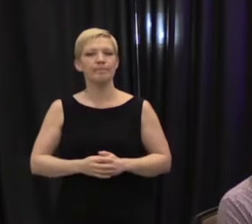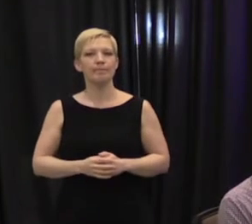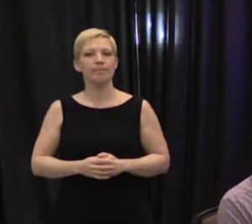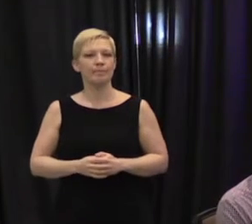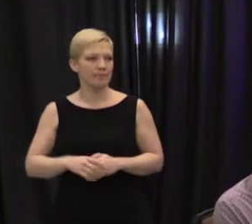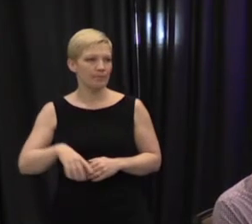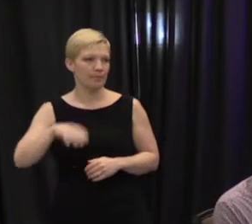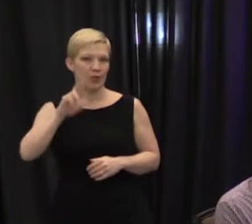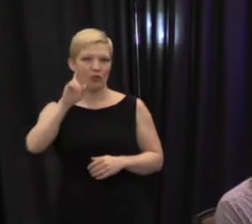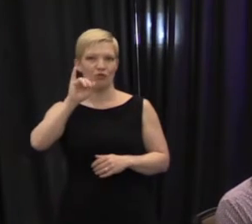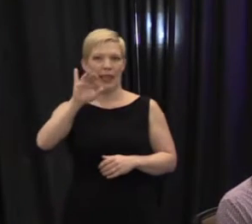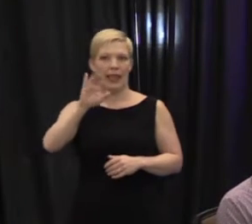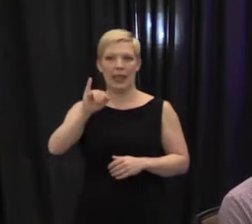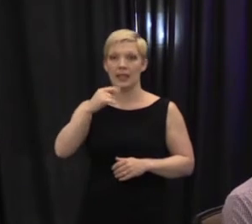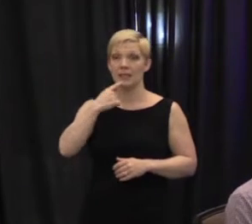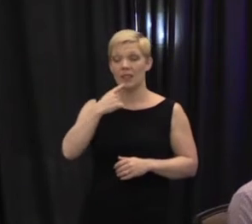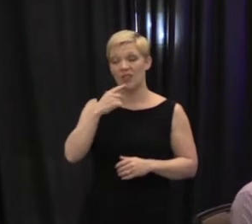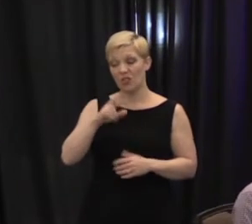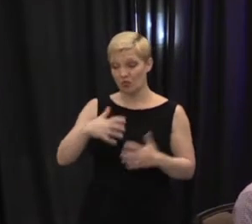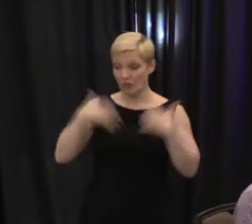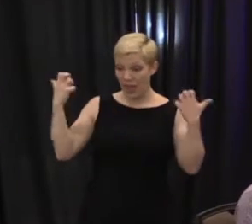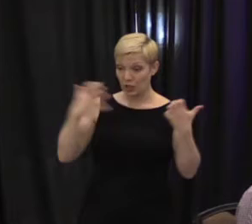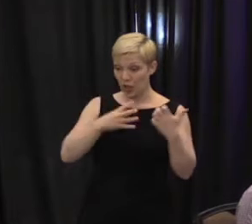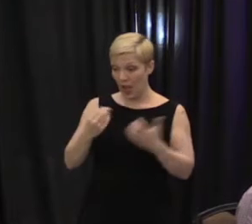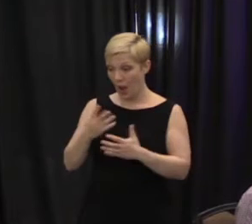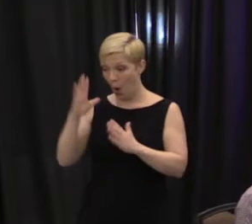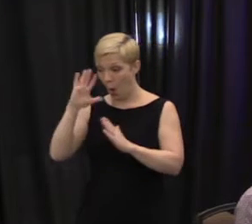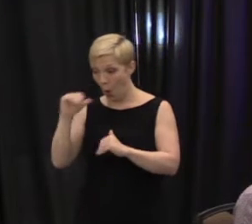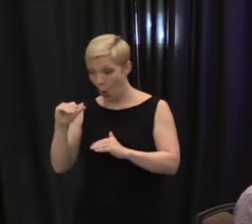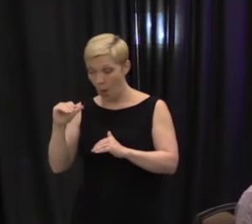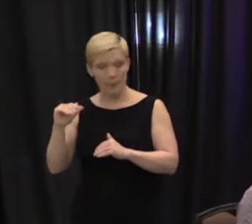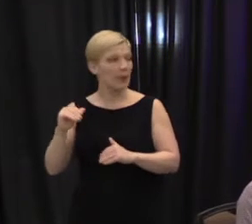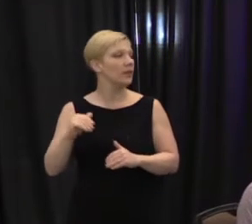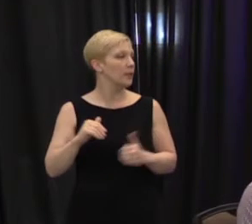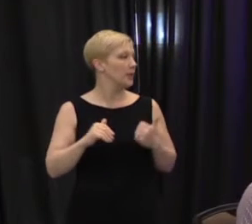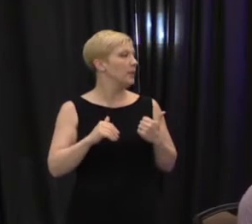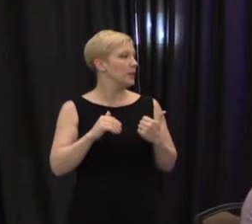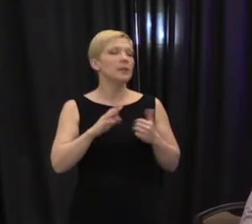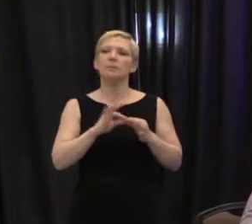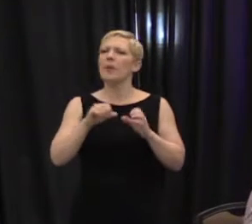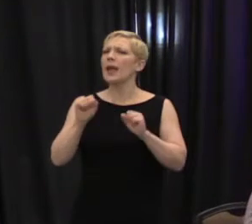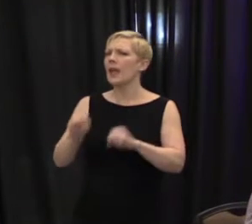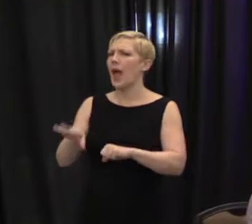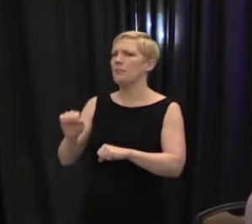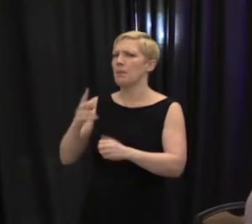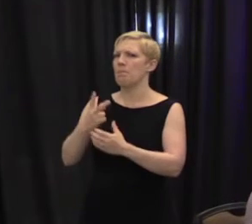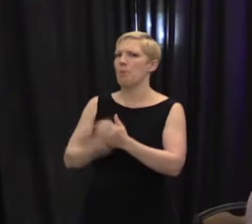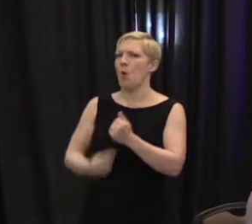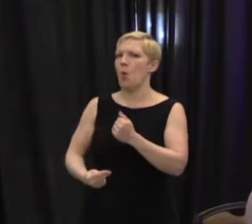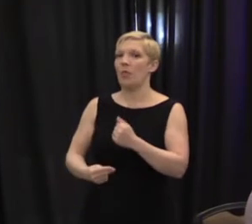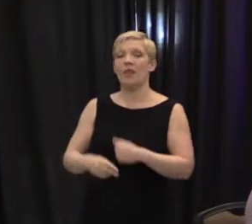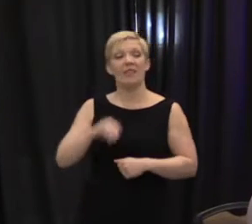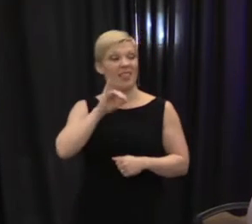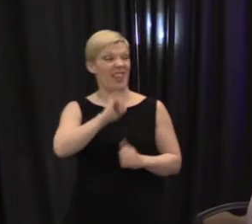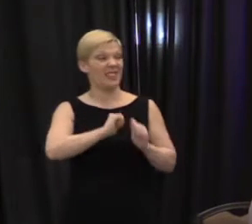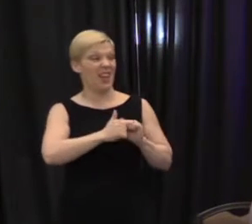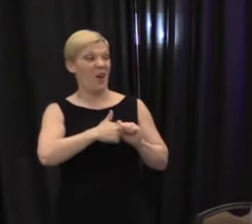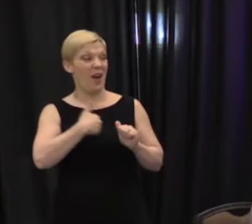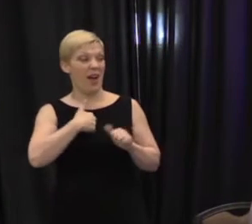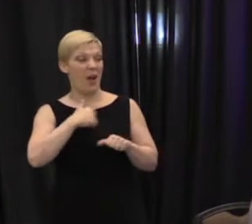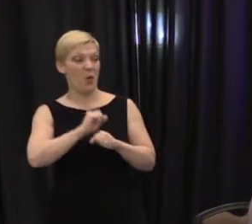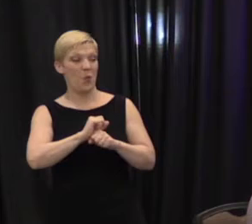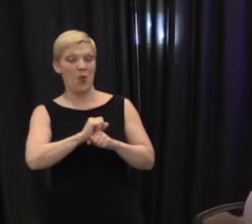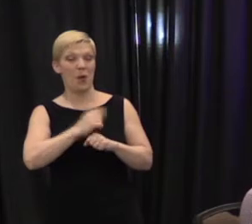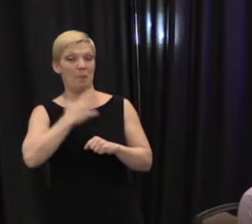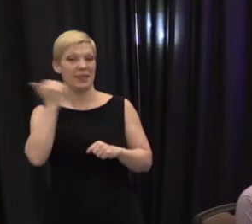Rage and hope. You can be both. Yes. Often. Yes, you can be both. That's You know, actually how I work best. So